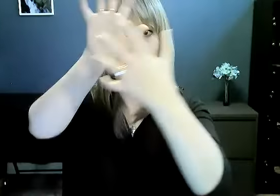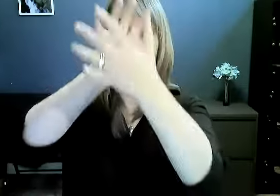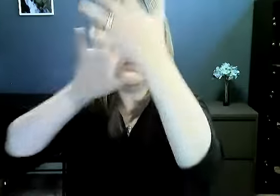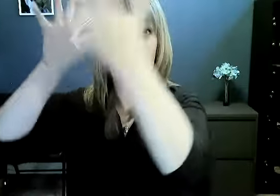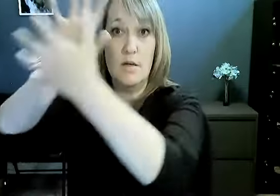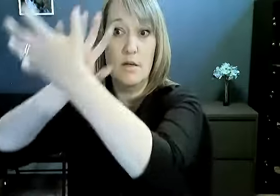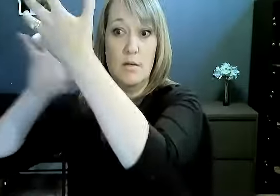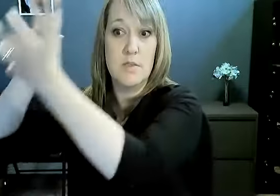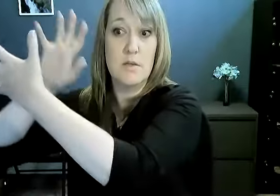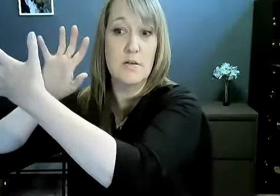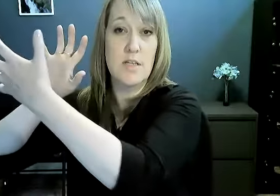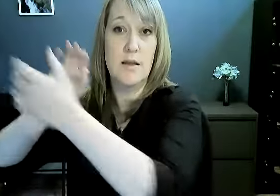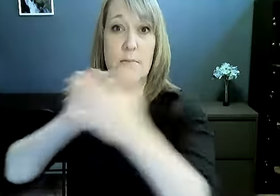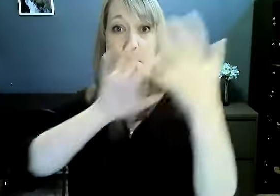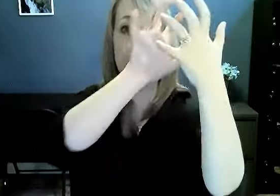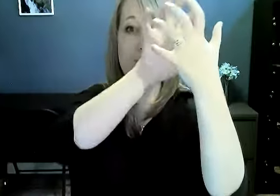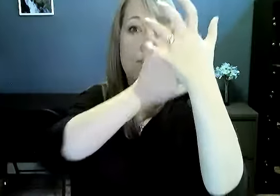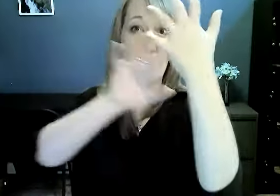you and comes to the other side.